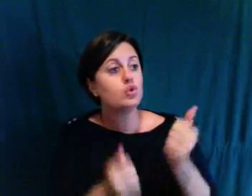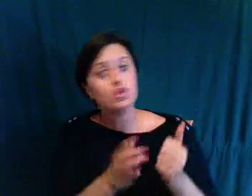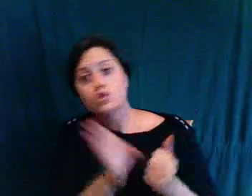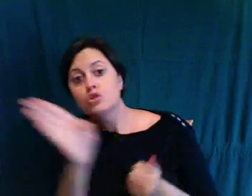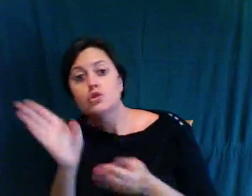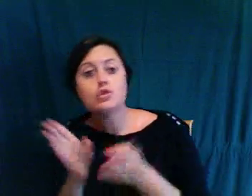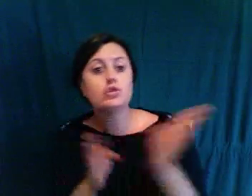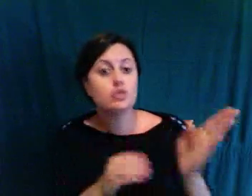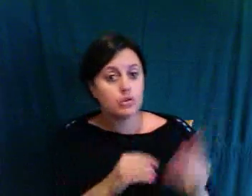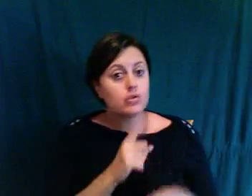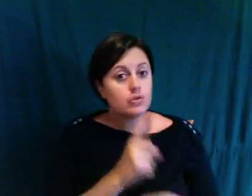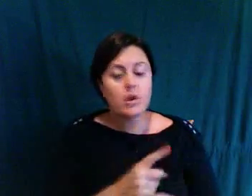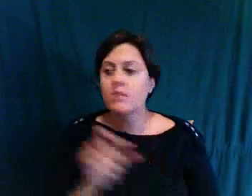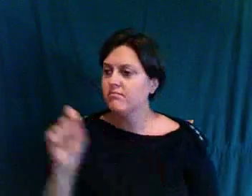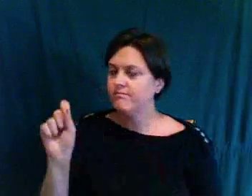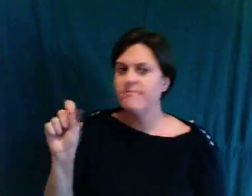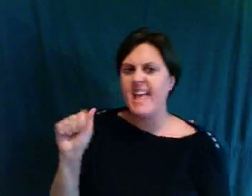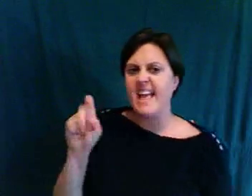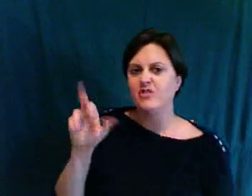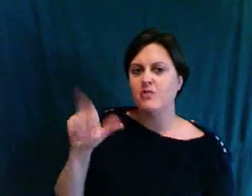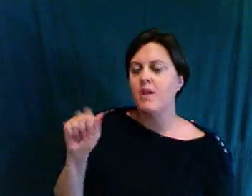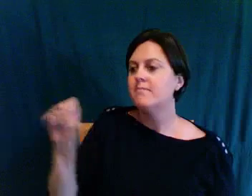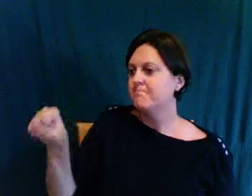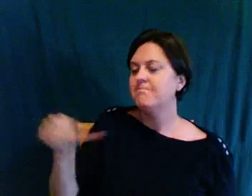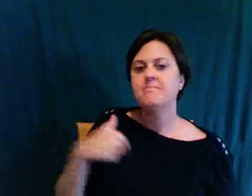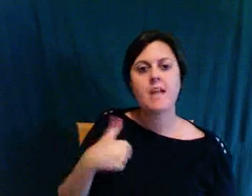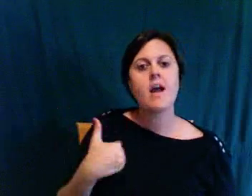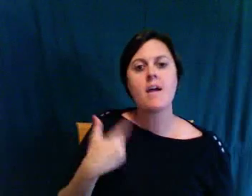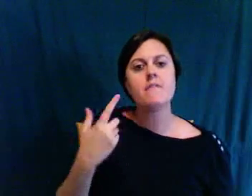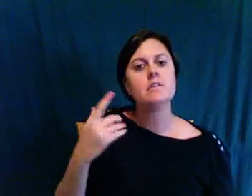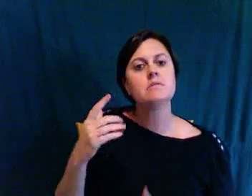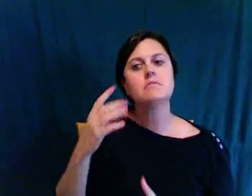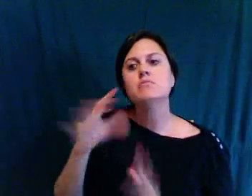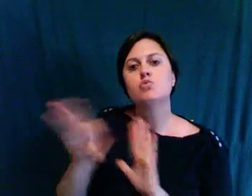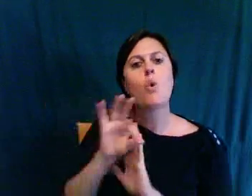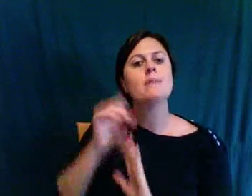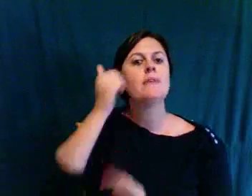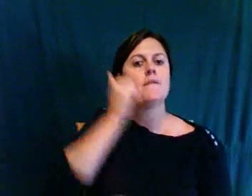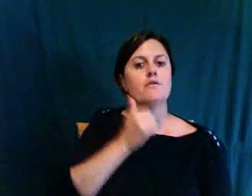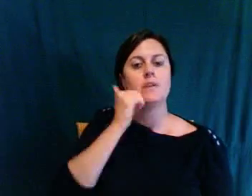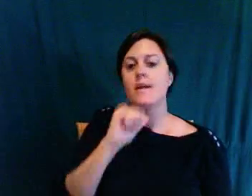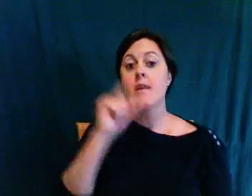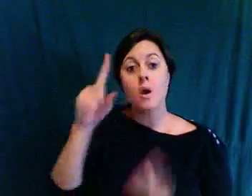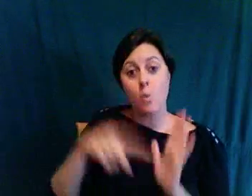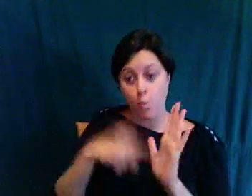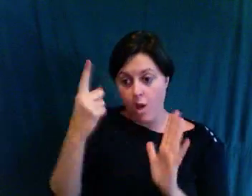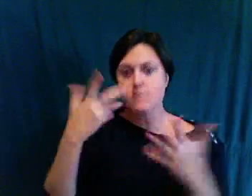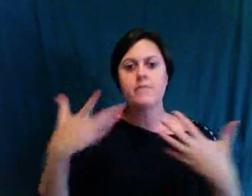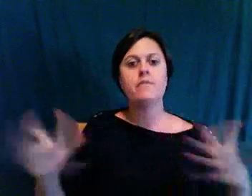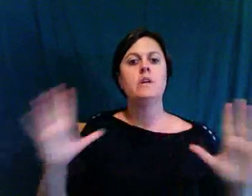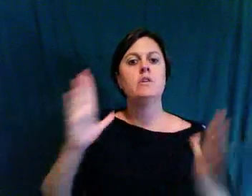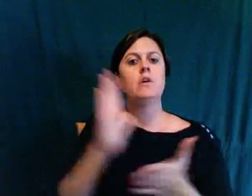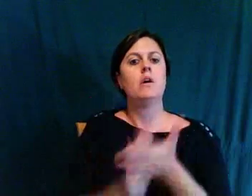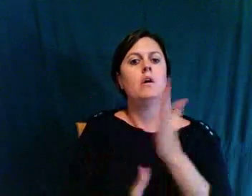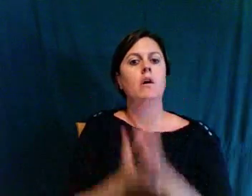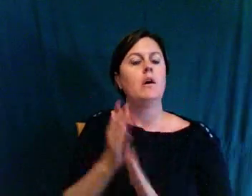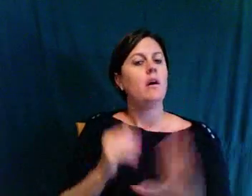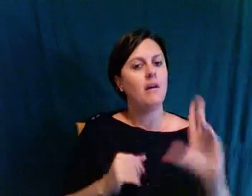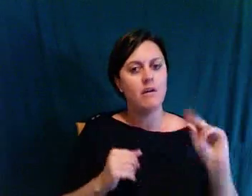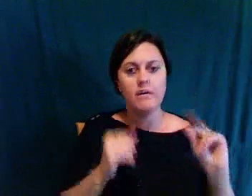To this day, it wasn't a one-time choice. It was. And thankfully, my mother in particular and my sister in particular,